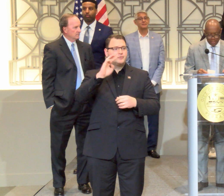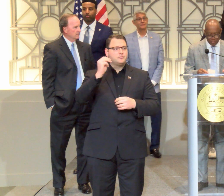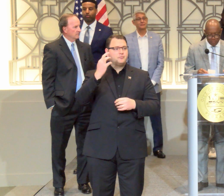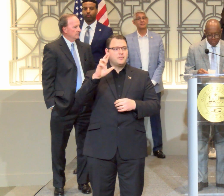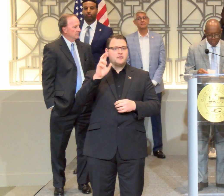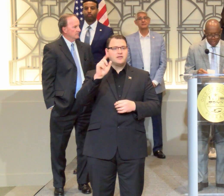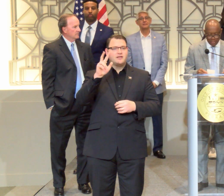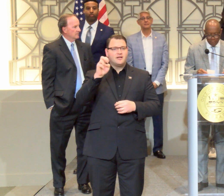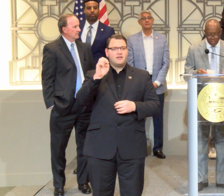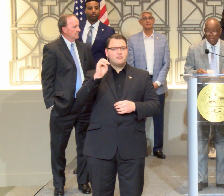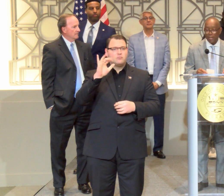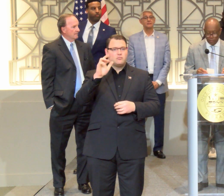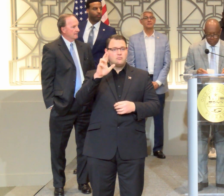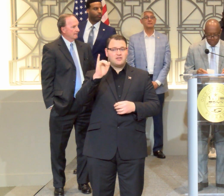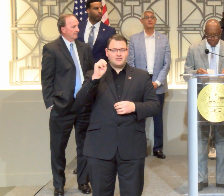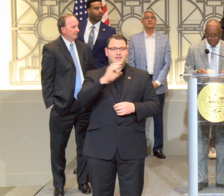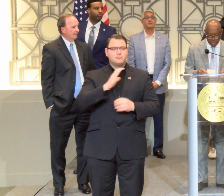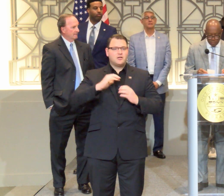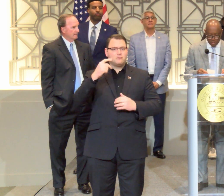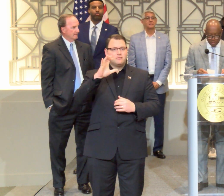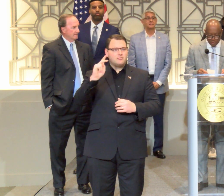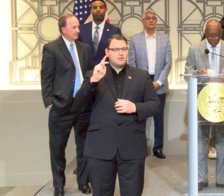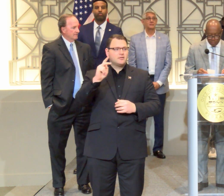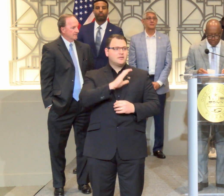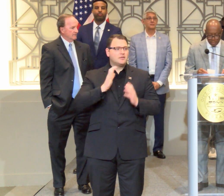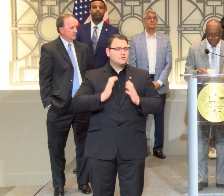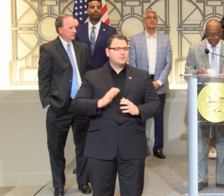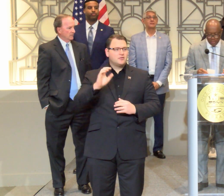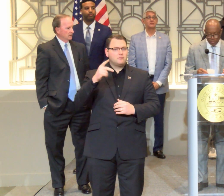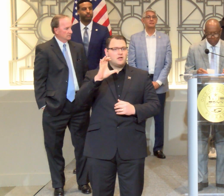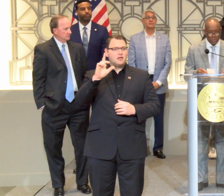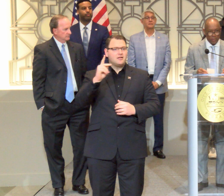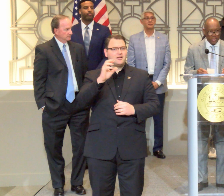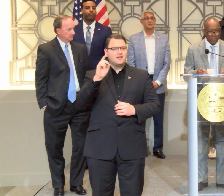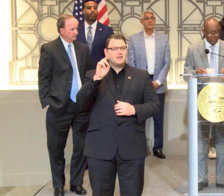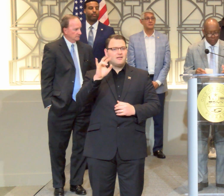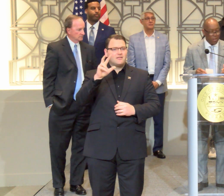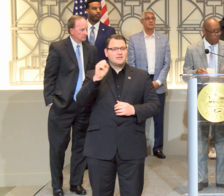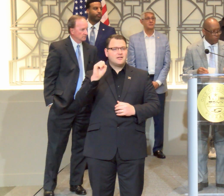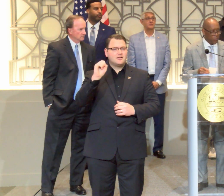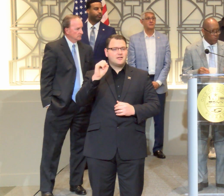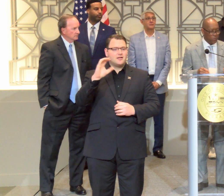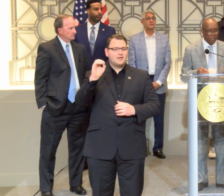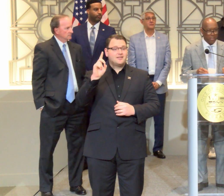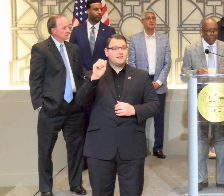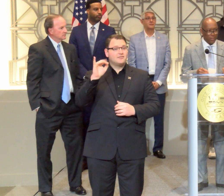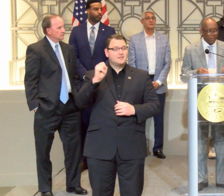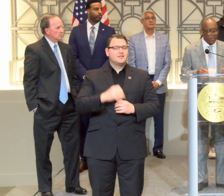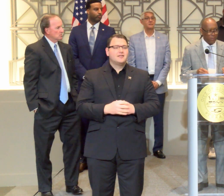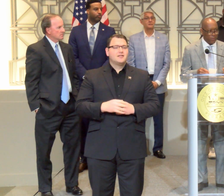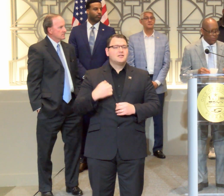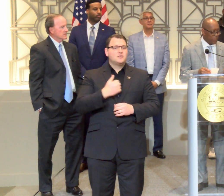Martin, Councilmember Amy Peck, Councilmember Edward Pollard, Councilmember Robert Gagos, and Councilmember Jerry Davis. Also with me